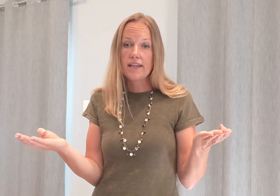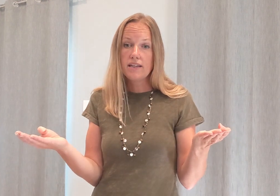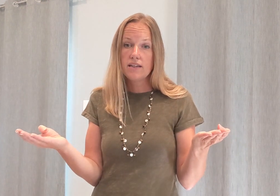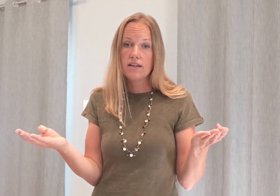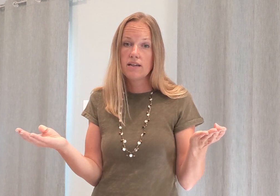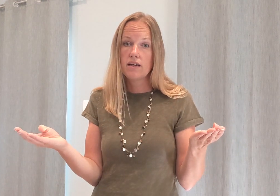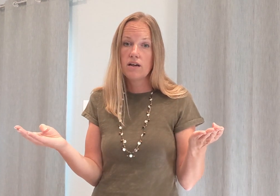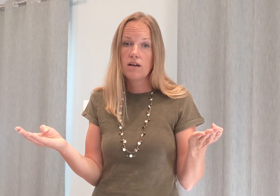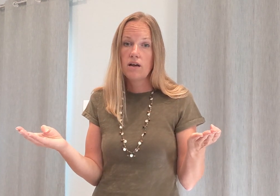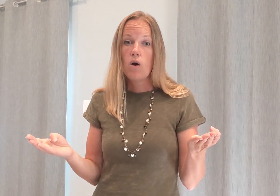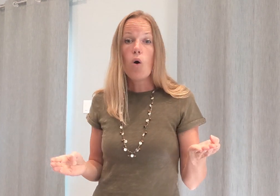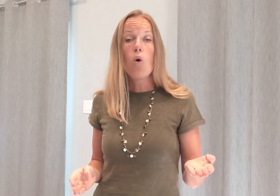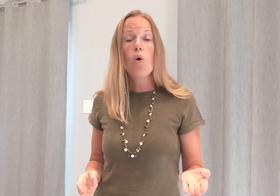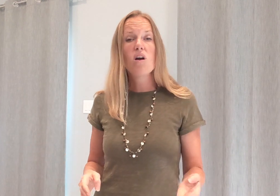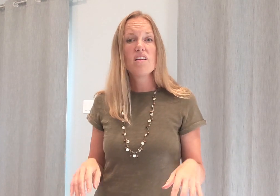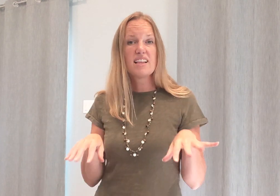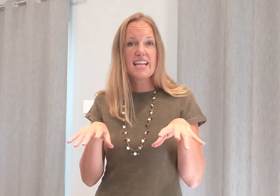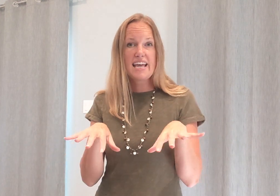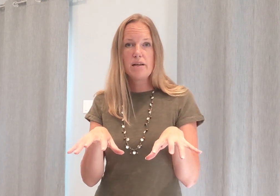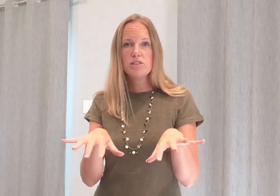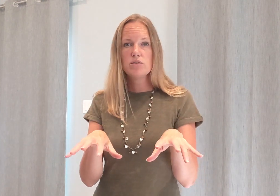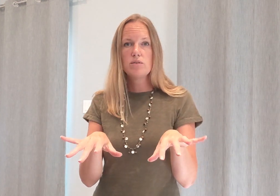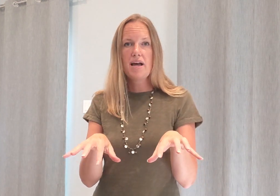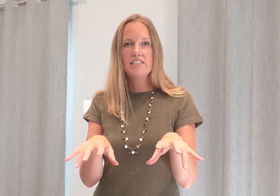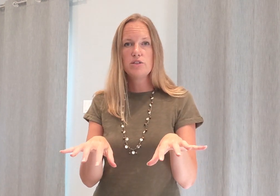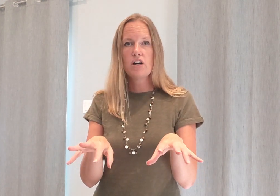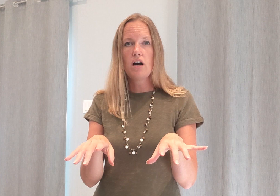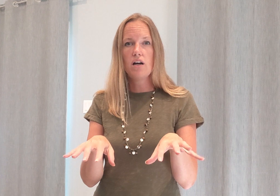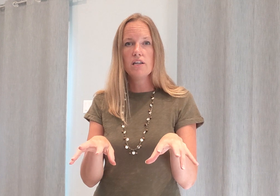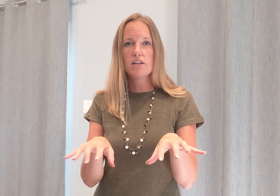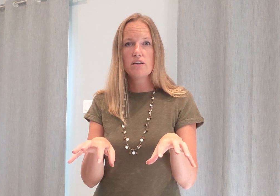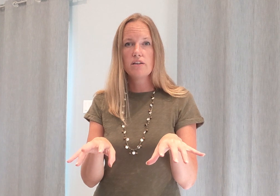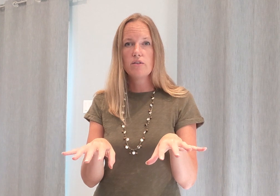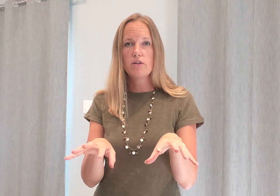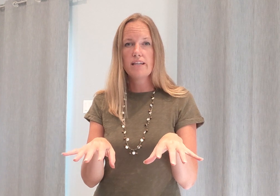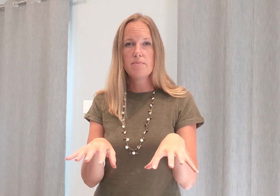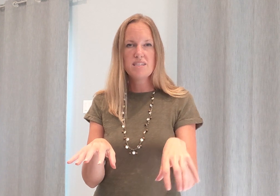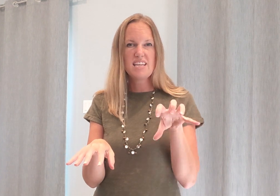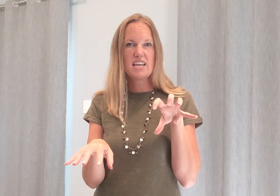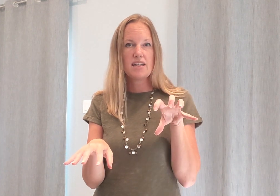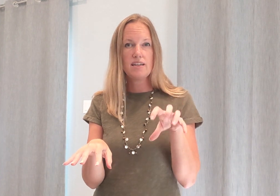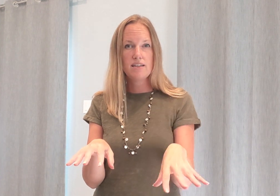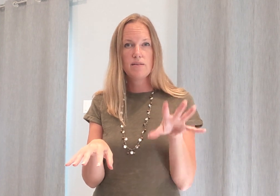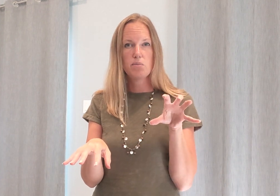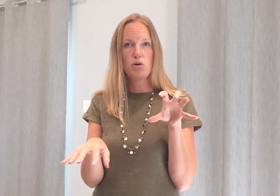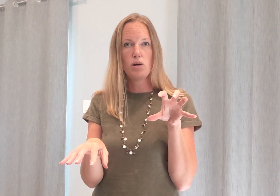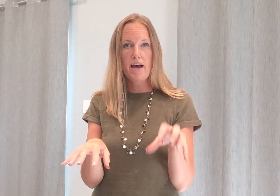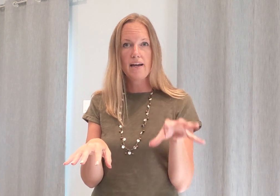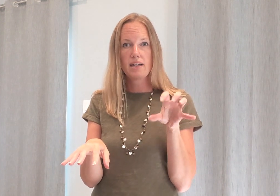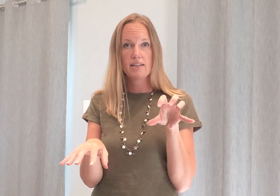open, or the lame. So imagine you have all, your limbs, and then pull one back,